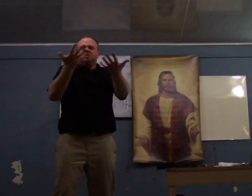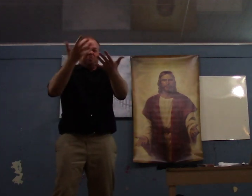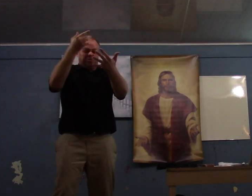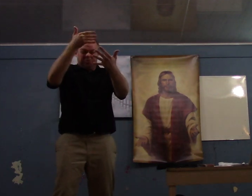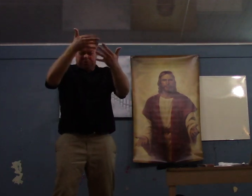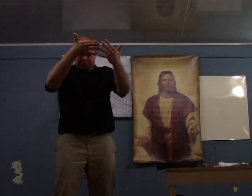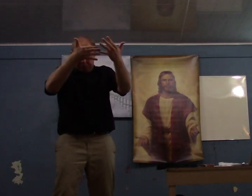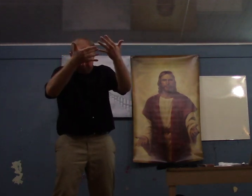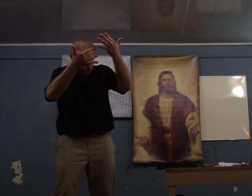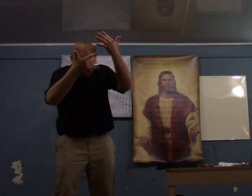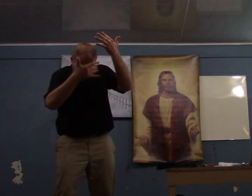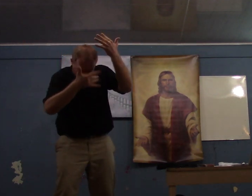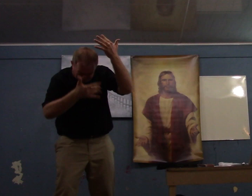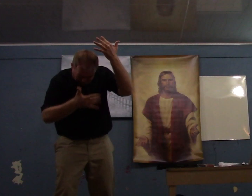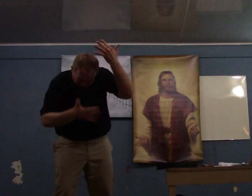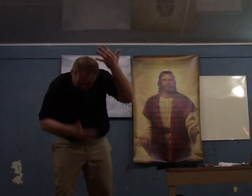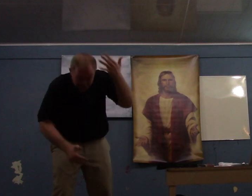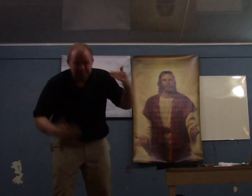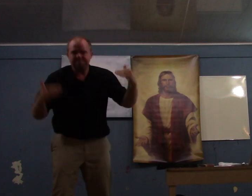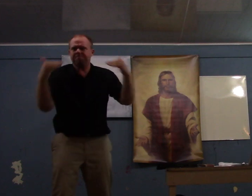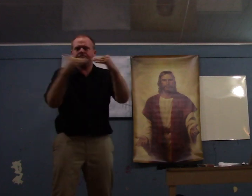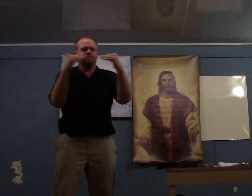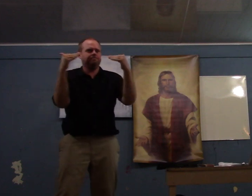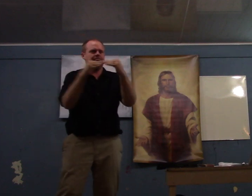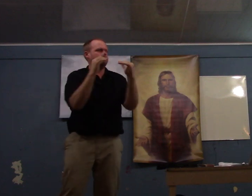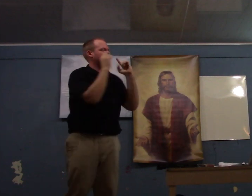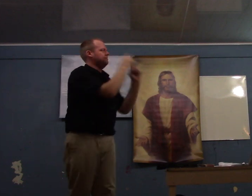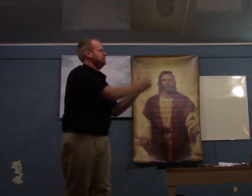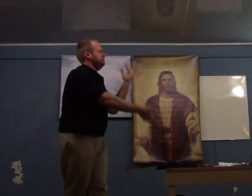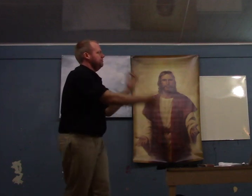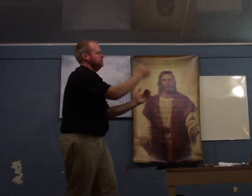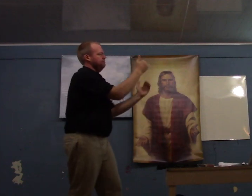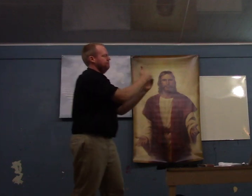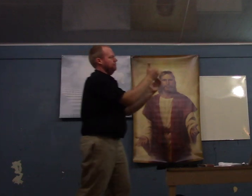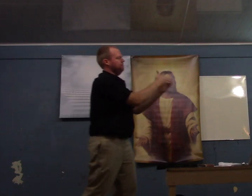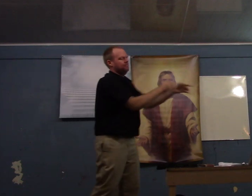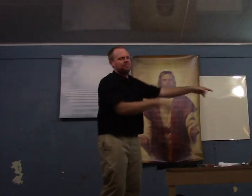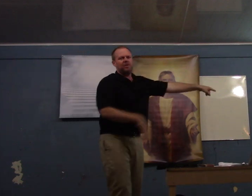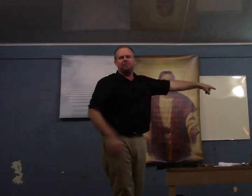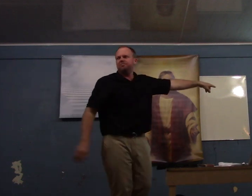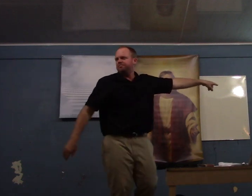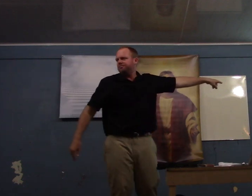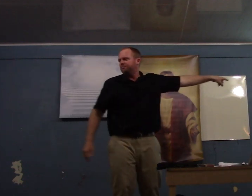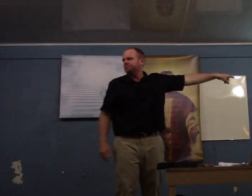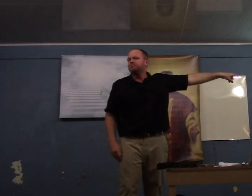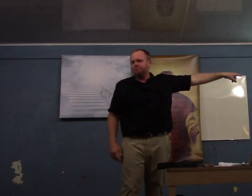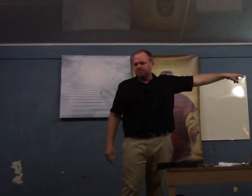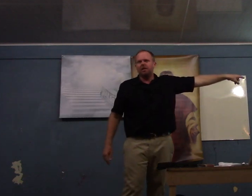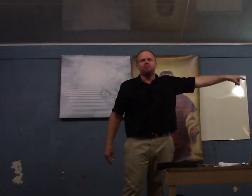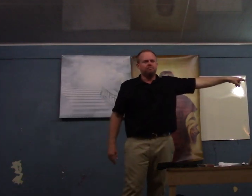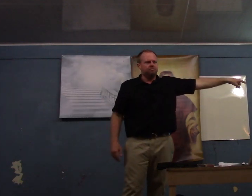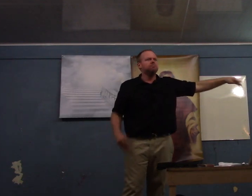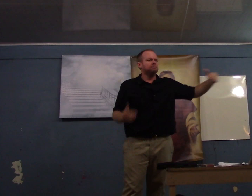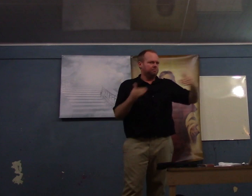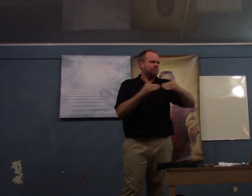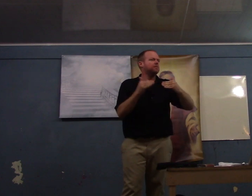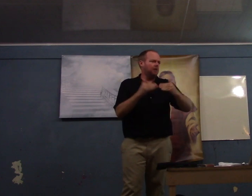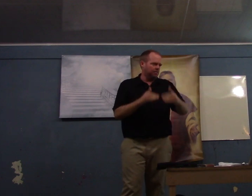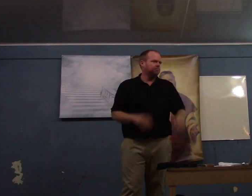You might take drugs, you might be drinking, you might be smoking. It doesn't matter if there's one sin or if there's a lot of sins. If you